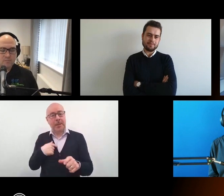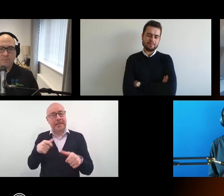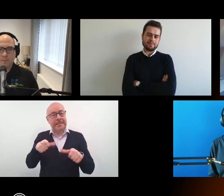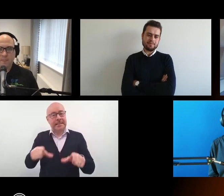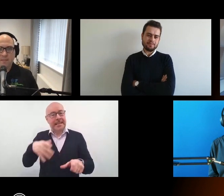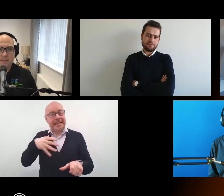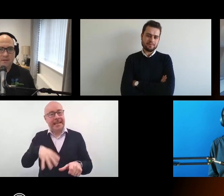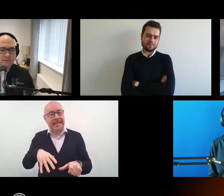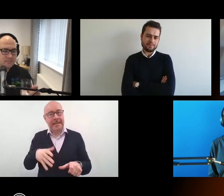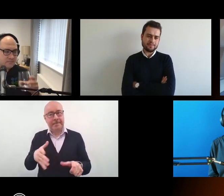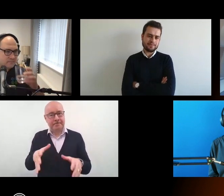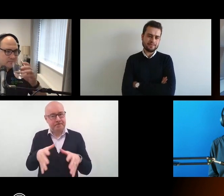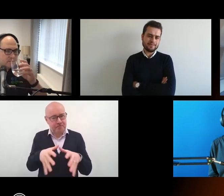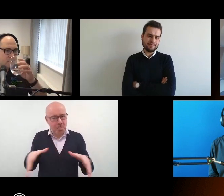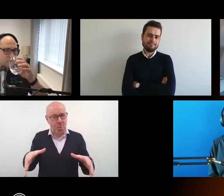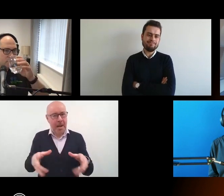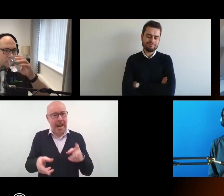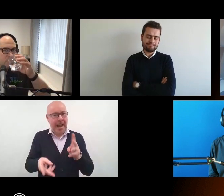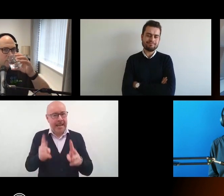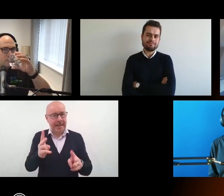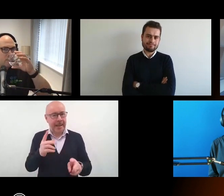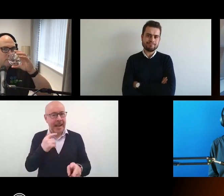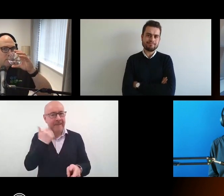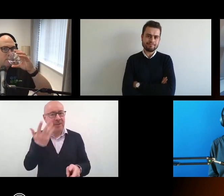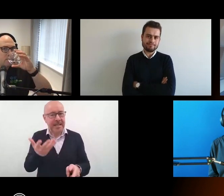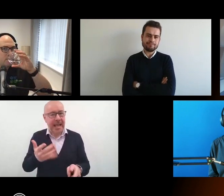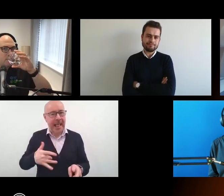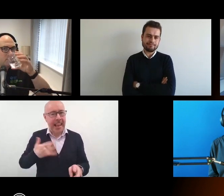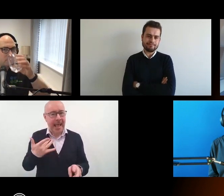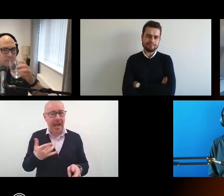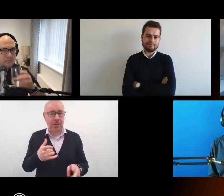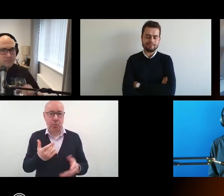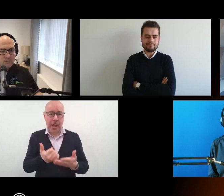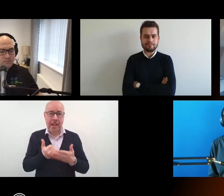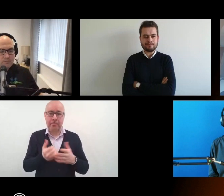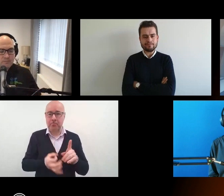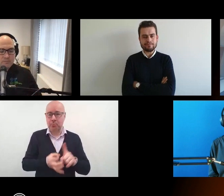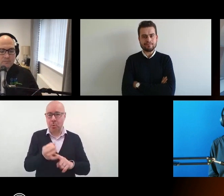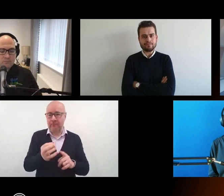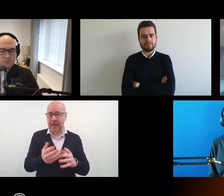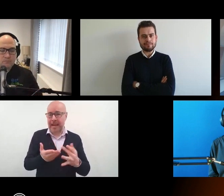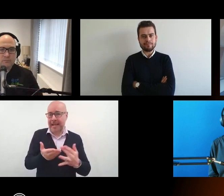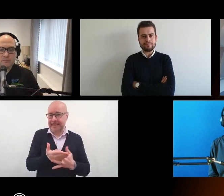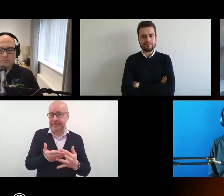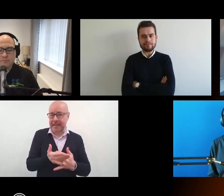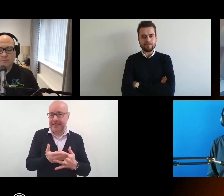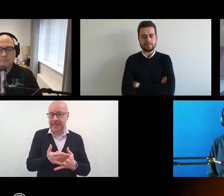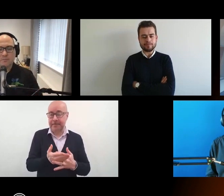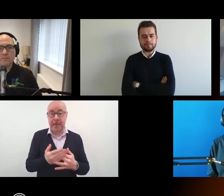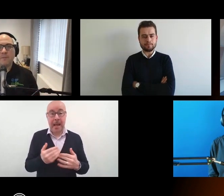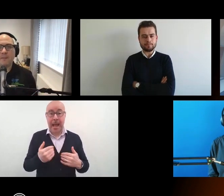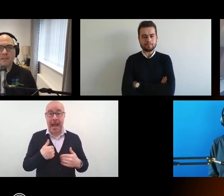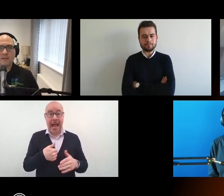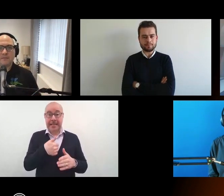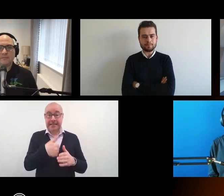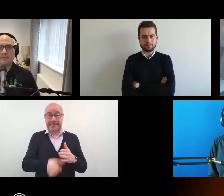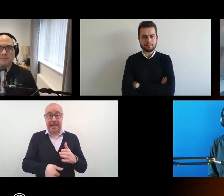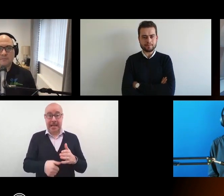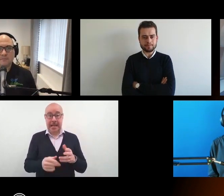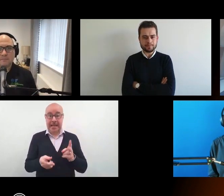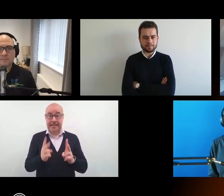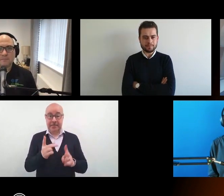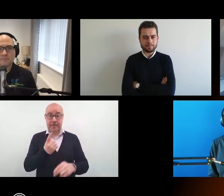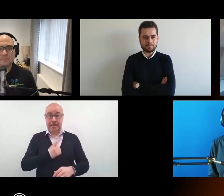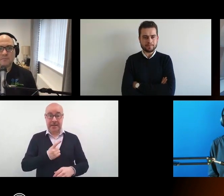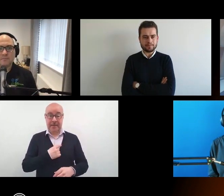day-to-day lives. And when we talk about accessibility, I started out as a sign language interpreter and thought there are so many barriers here